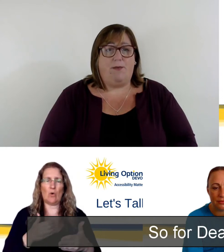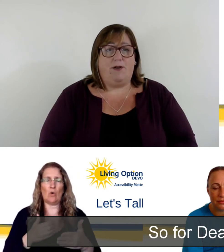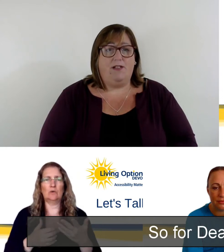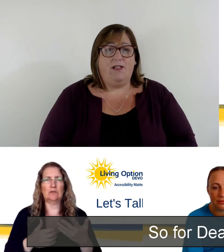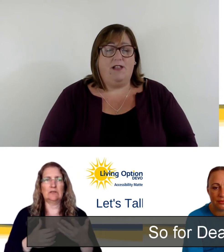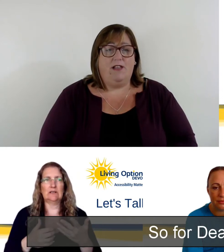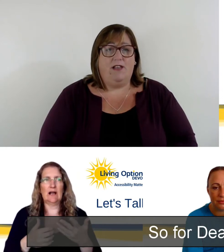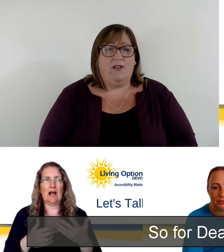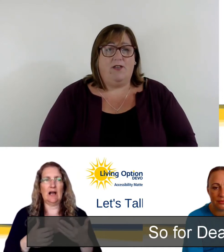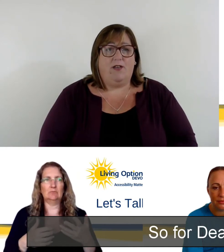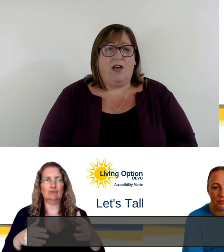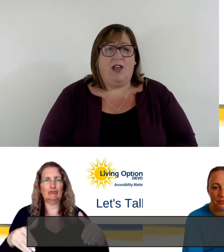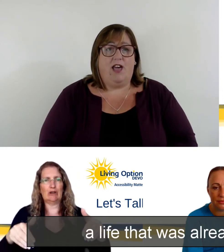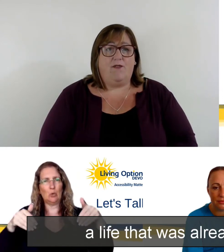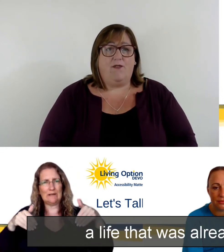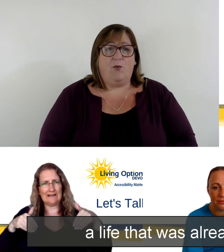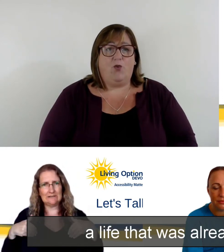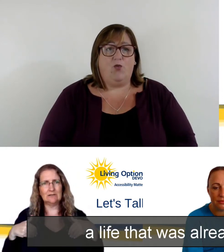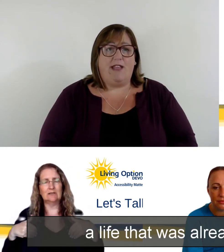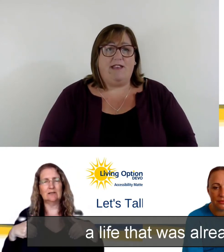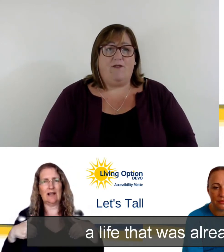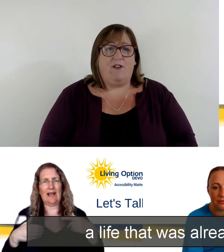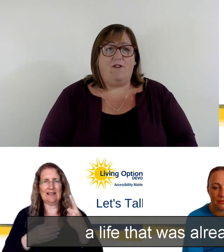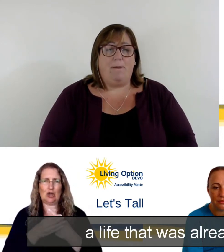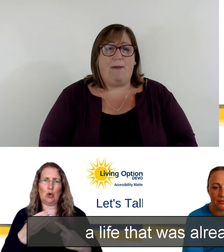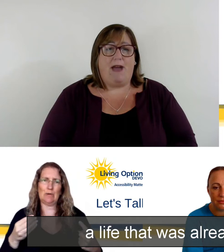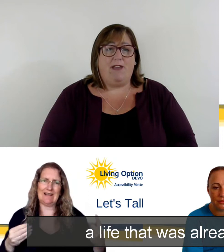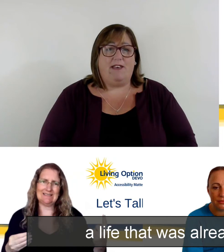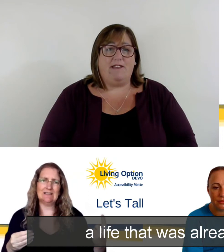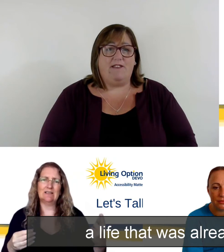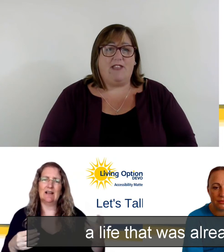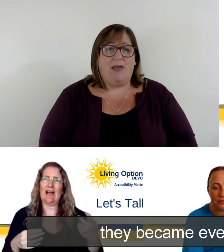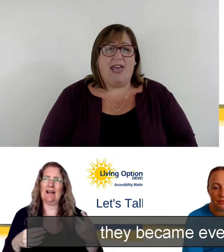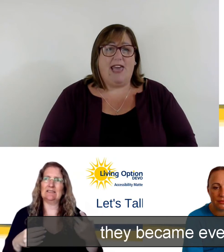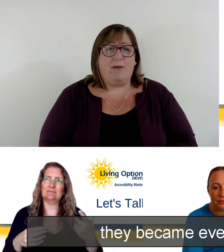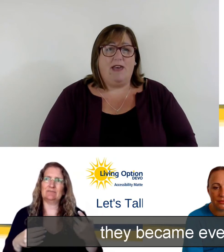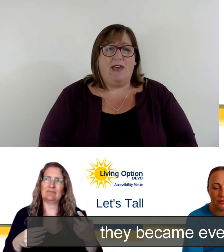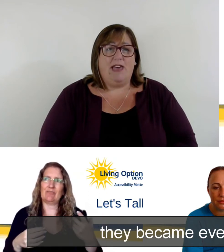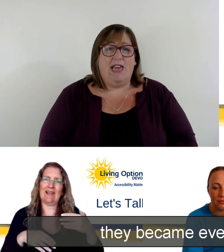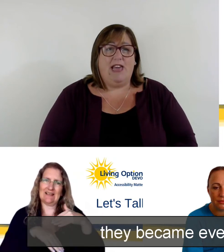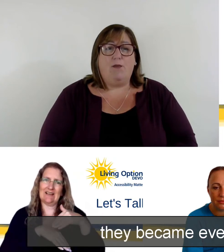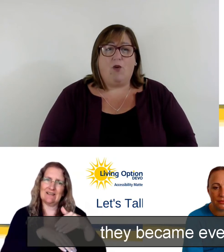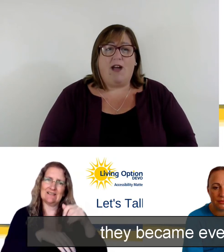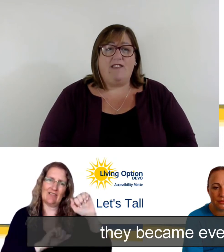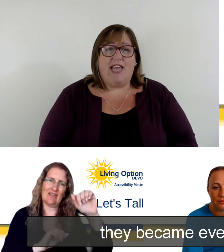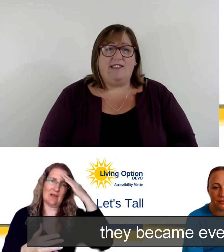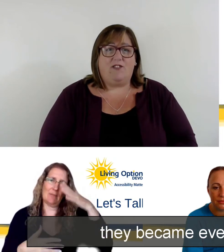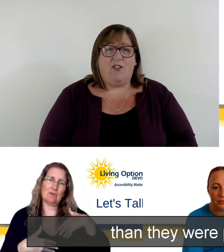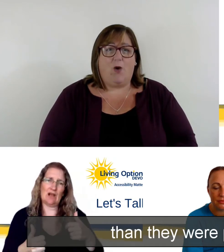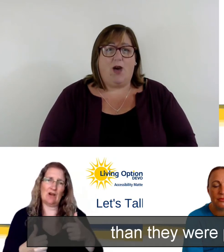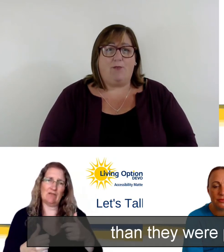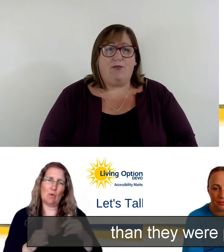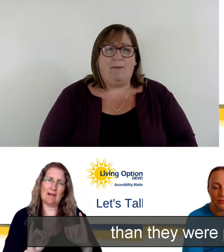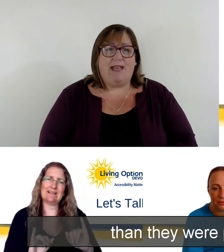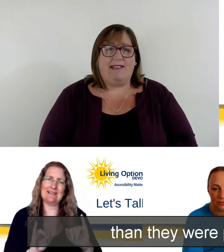deaf people, a life that was already full of barriers, they became even more isolated